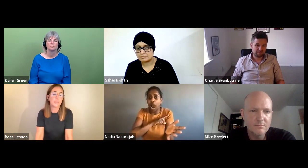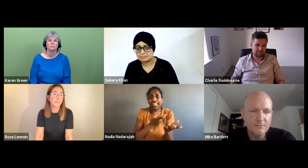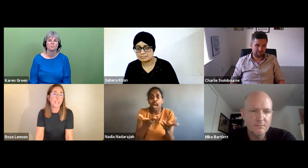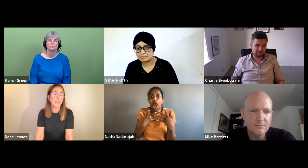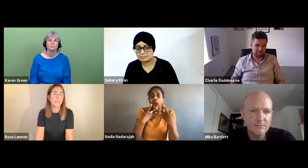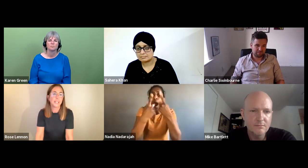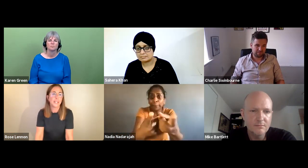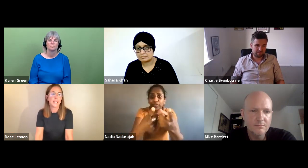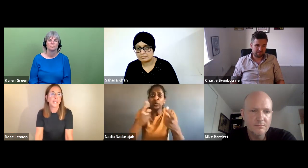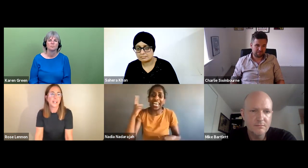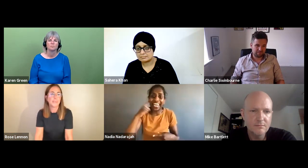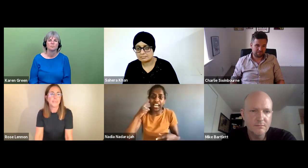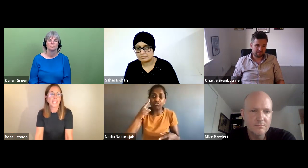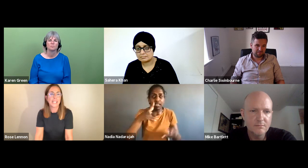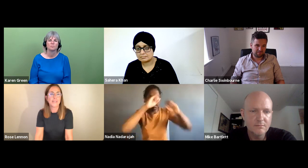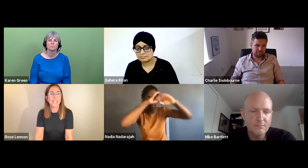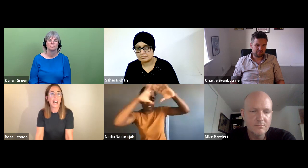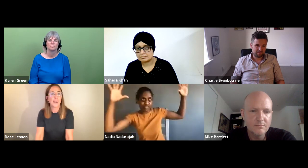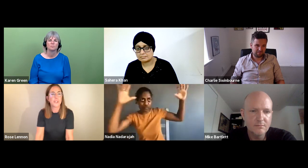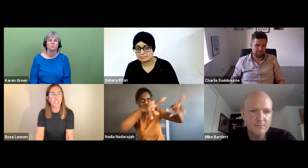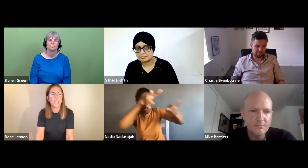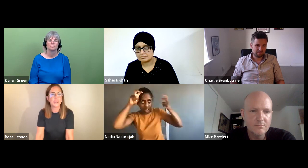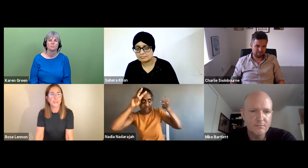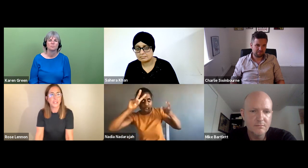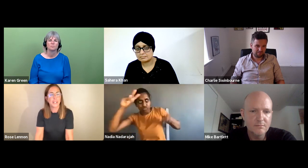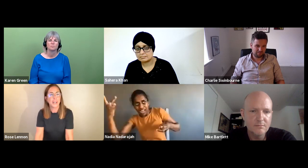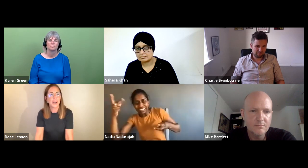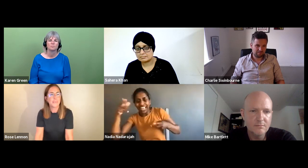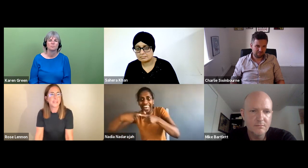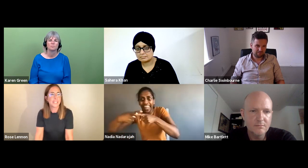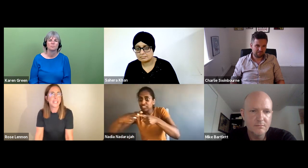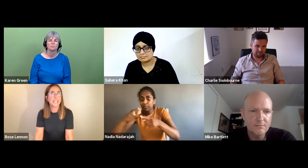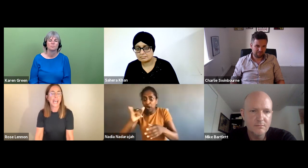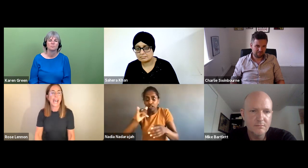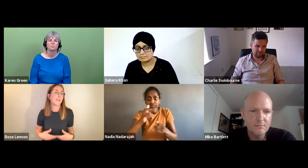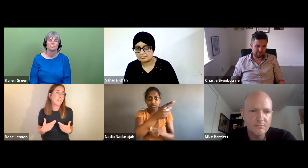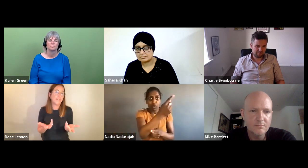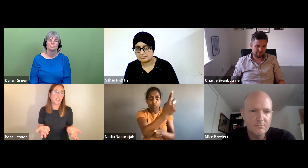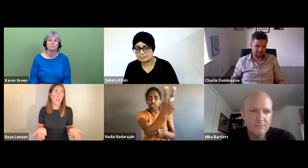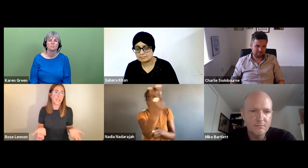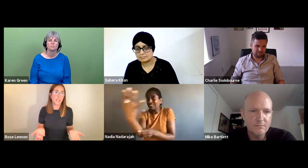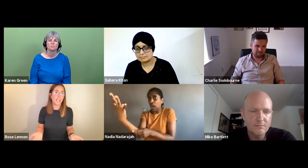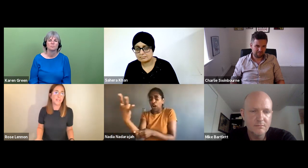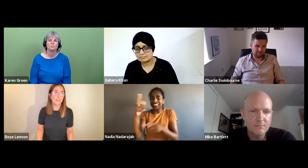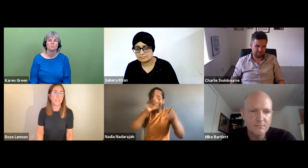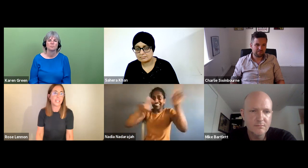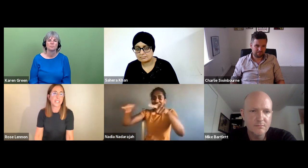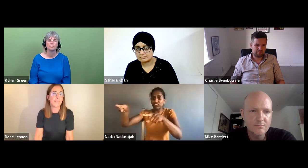don't. But then it's really up to you how you deliver your work to a hearing audience. I